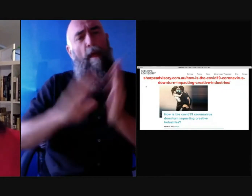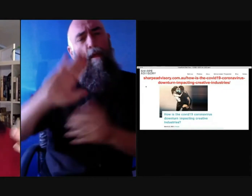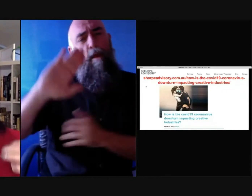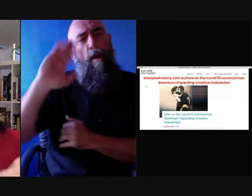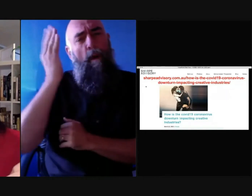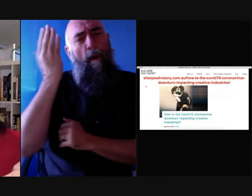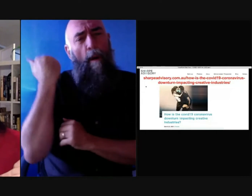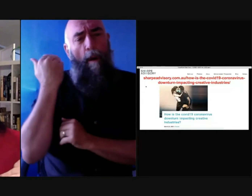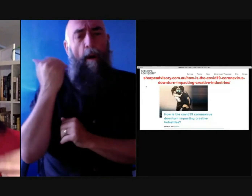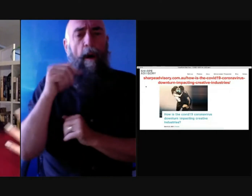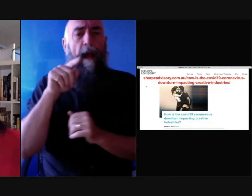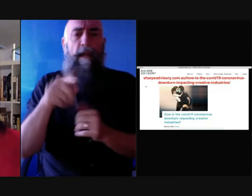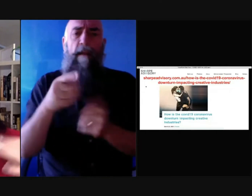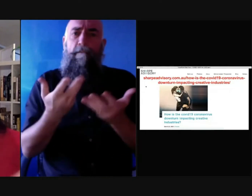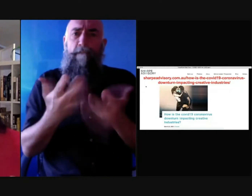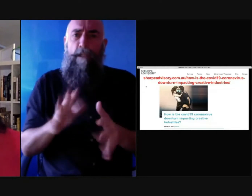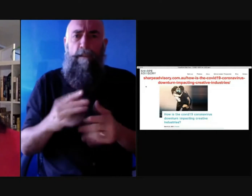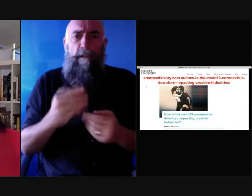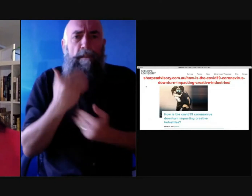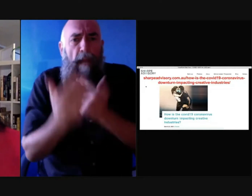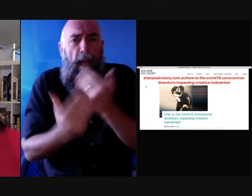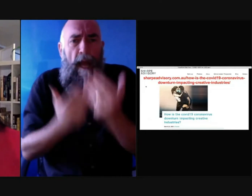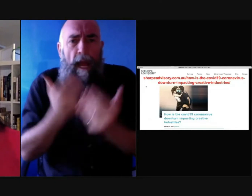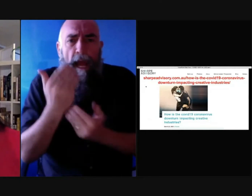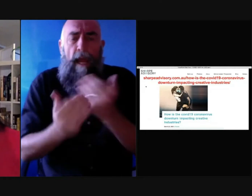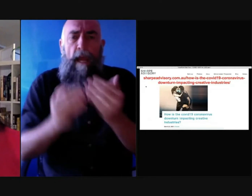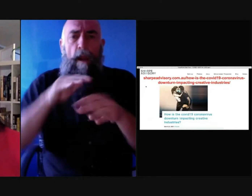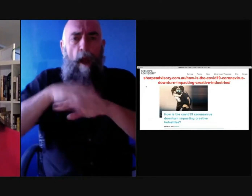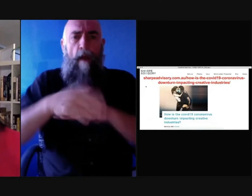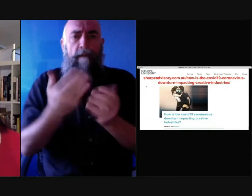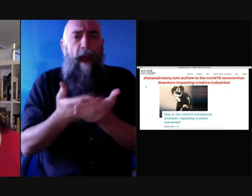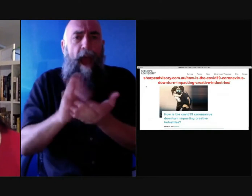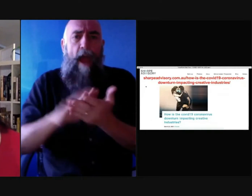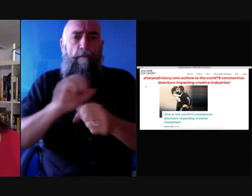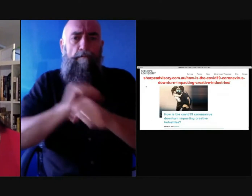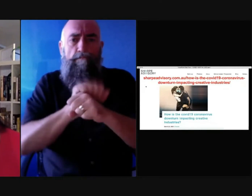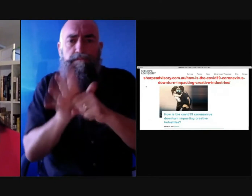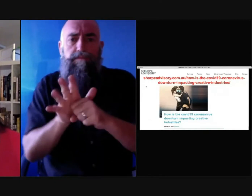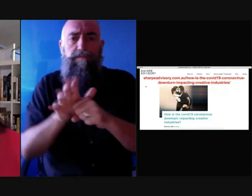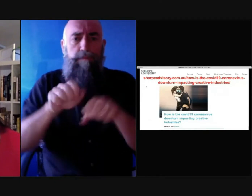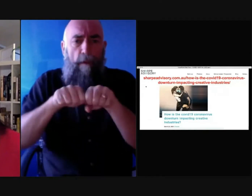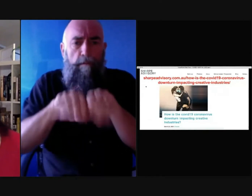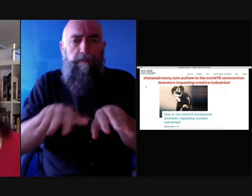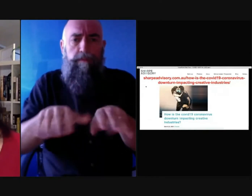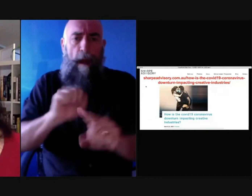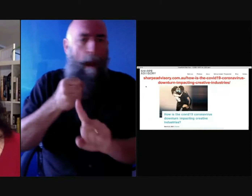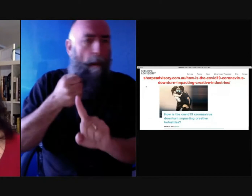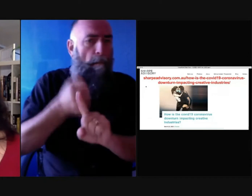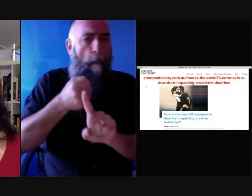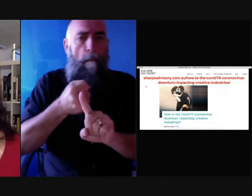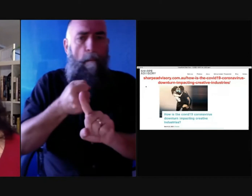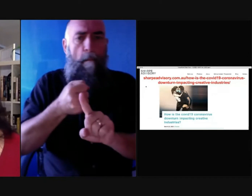break down some of the ways in which the coronavirus was going to impact our creative industries, and it was a great